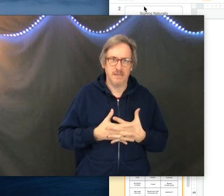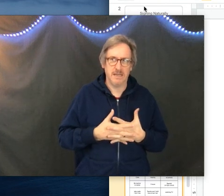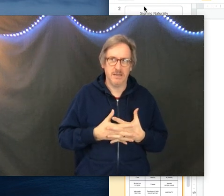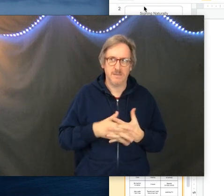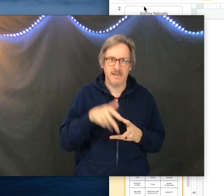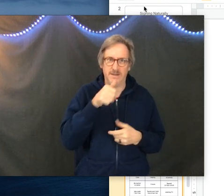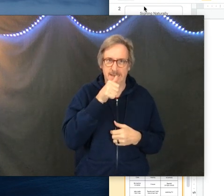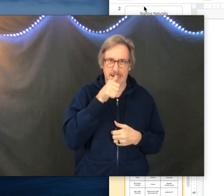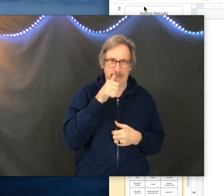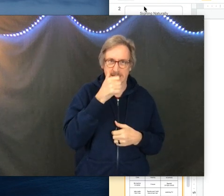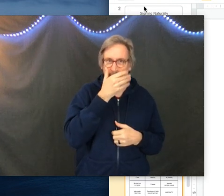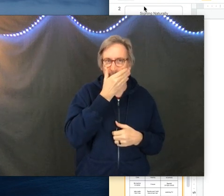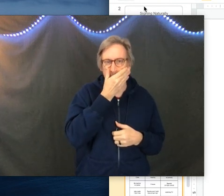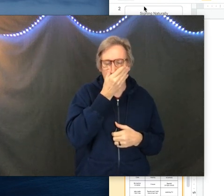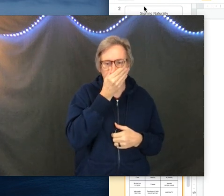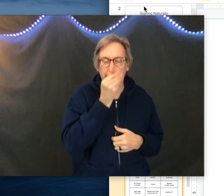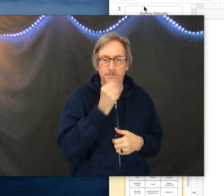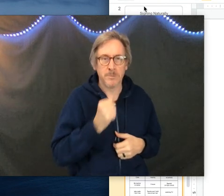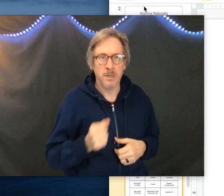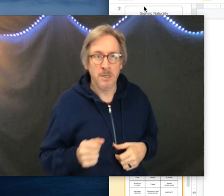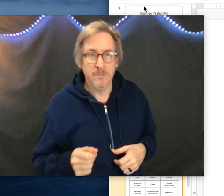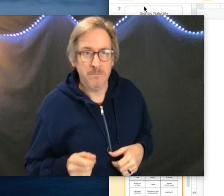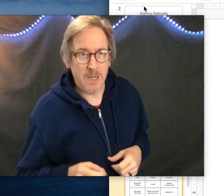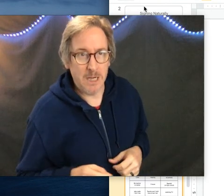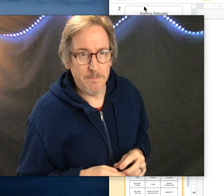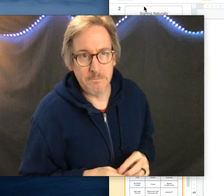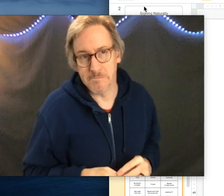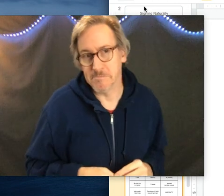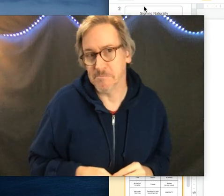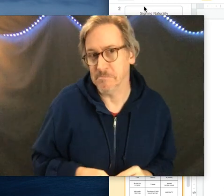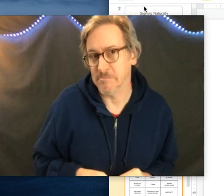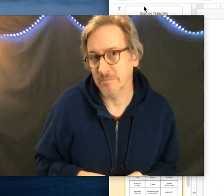70s, I think it was 70s and 80s television.